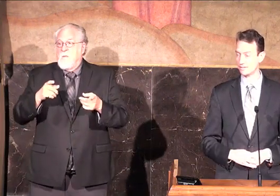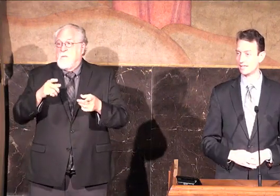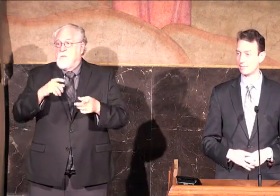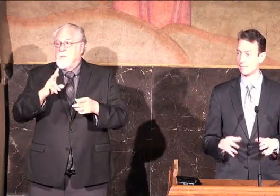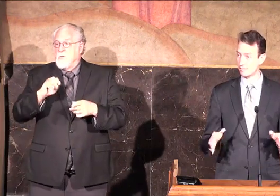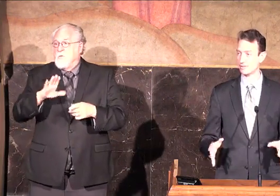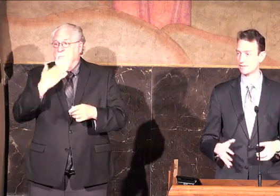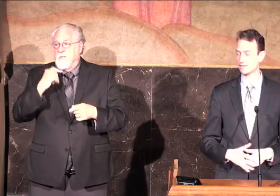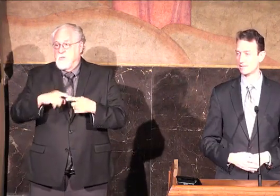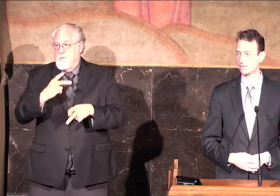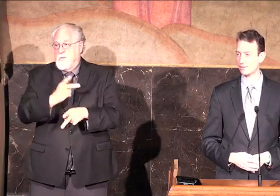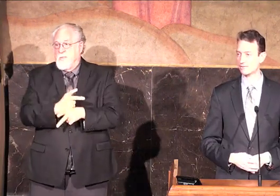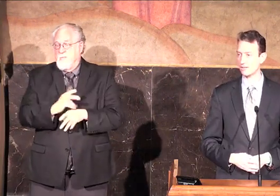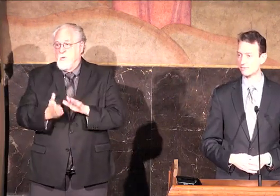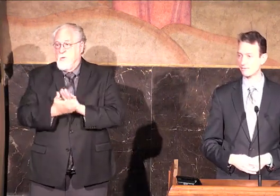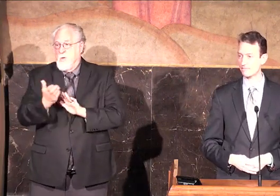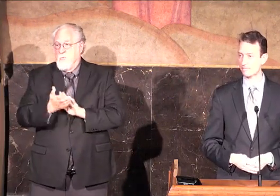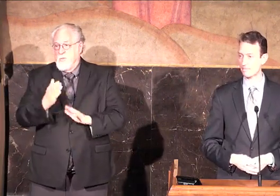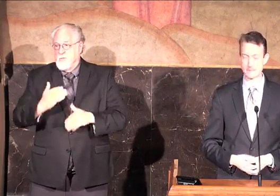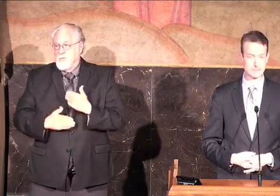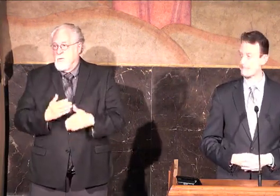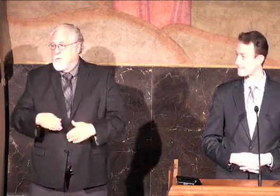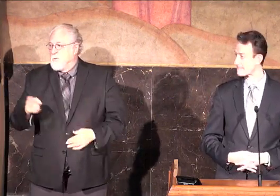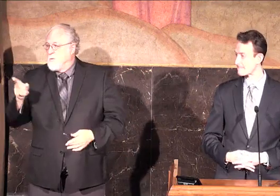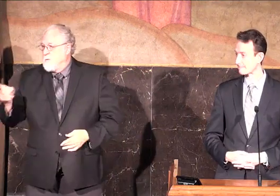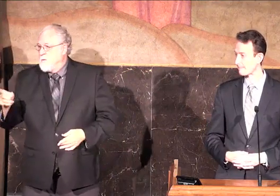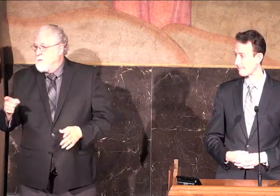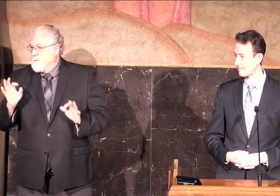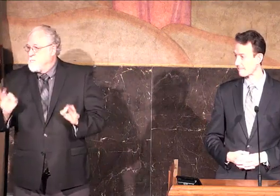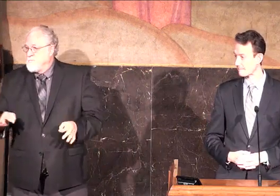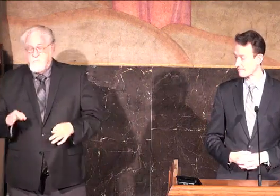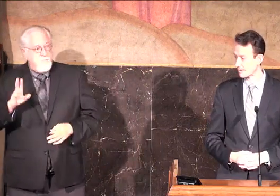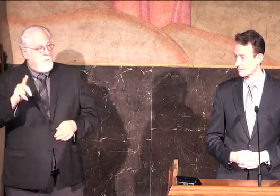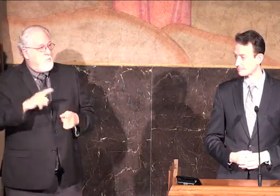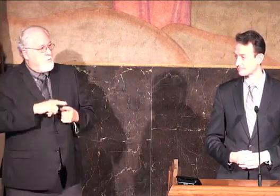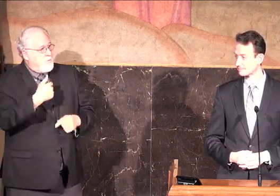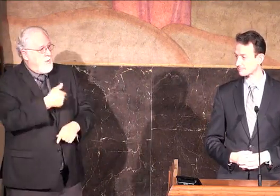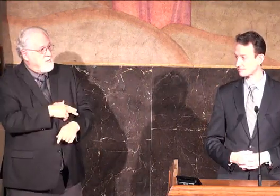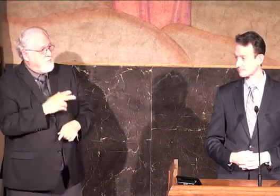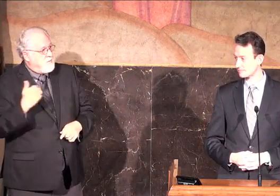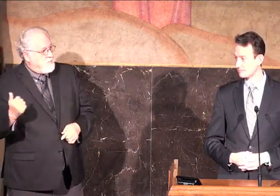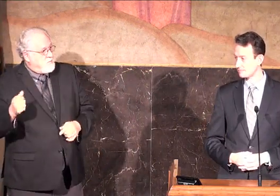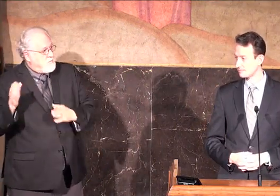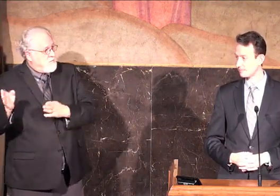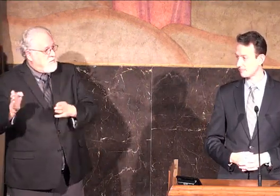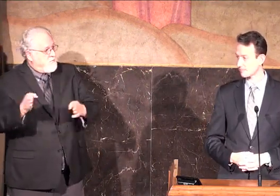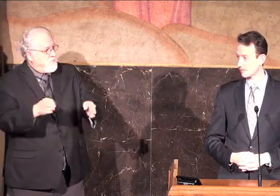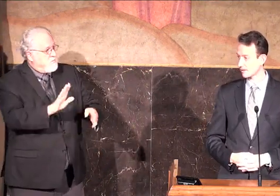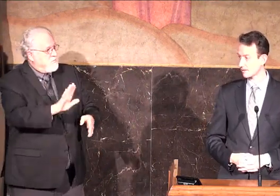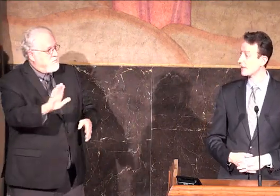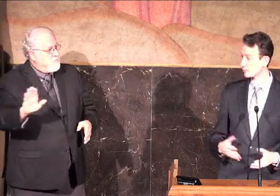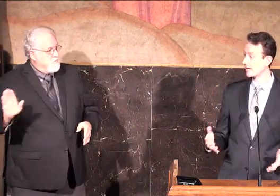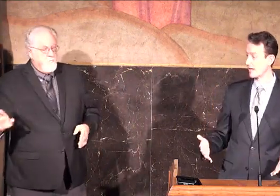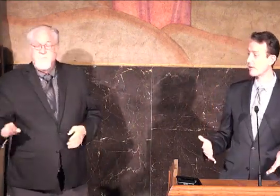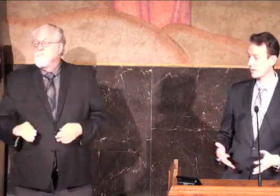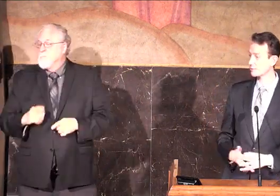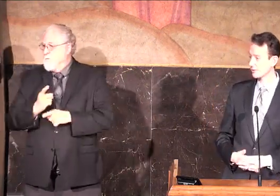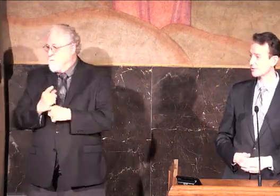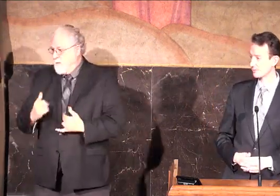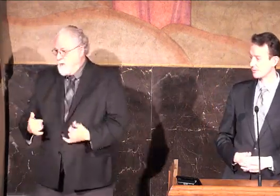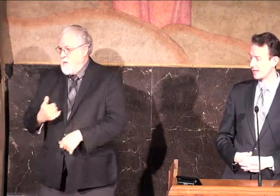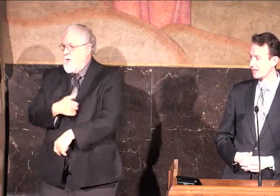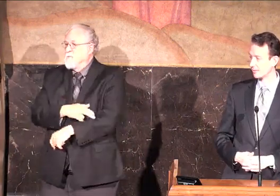operations and keep the populations that they serve safe. So the decision's being left up to hospitals on individual facilities? Yeah, so right now the